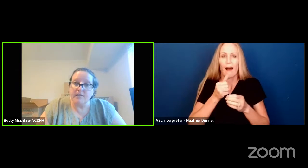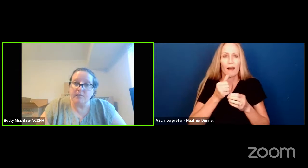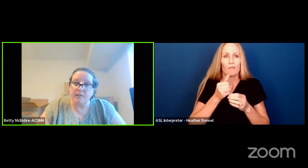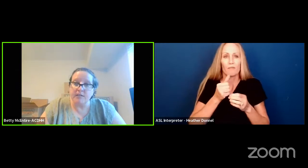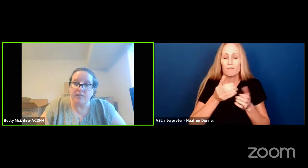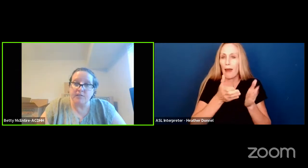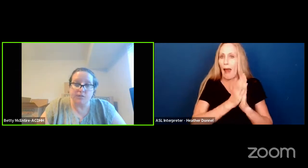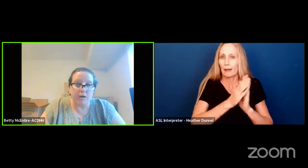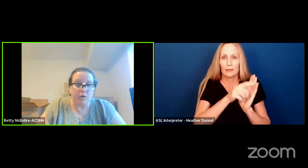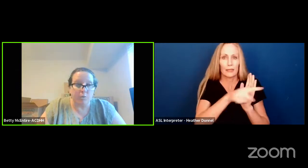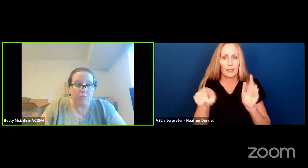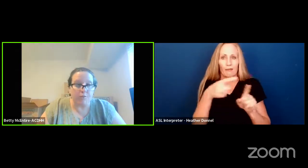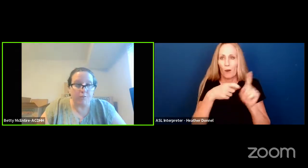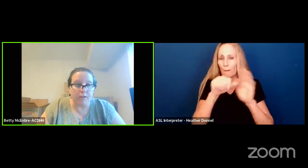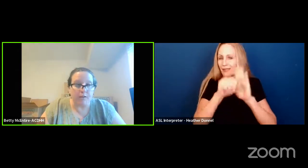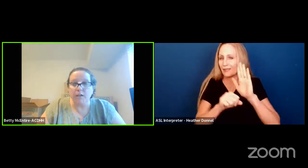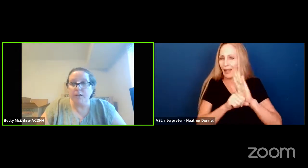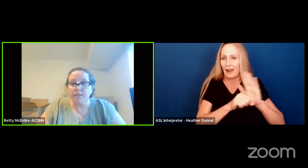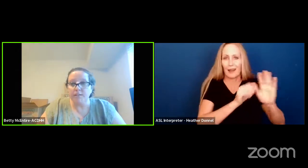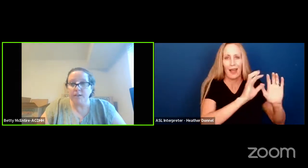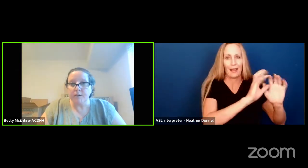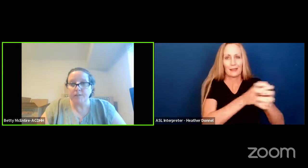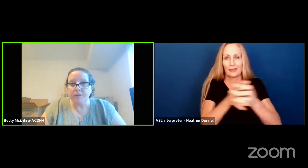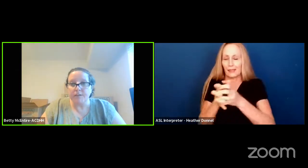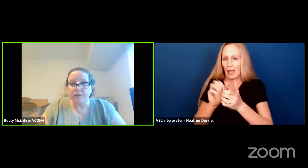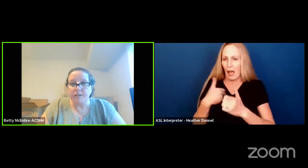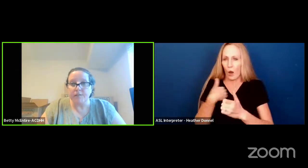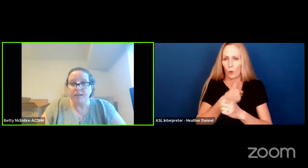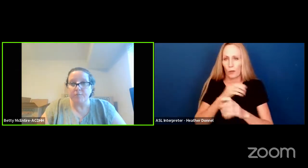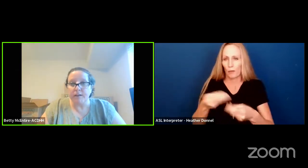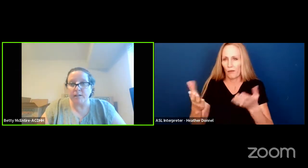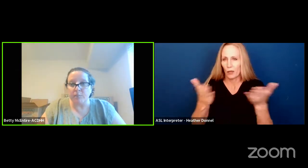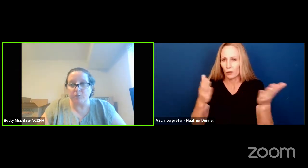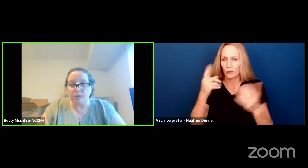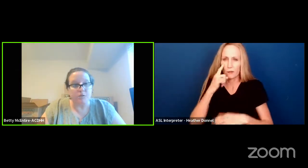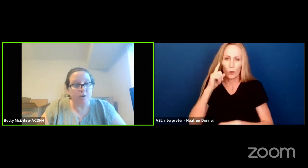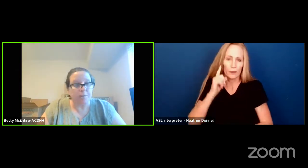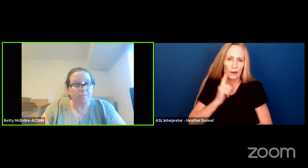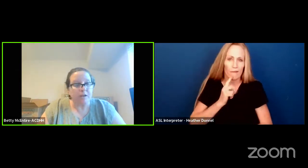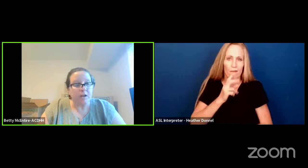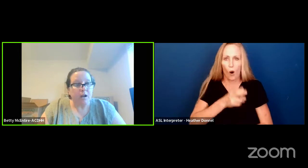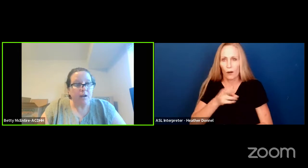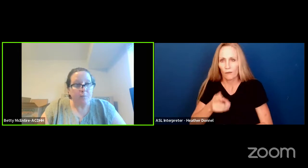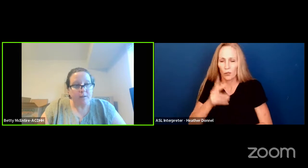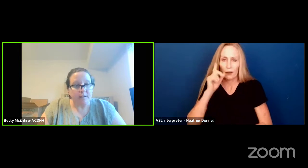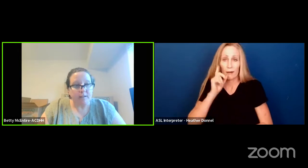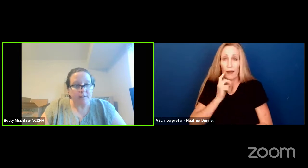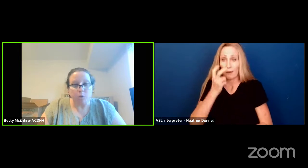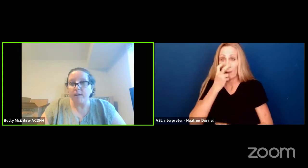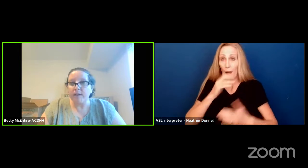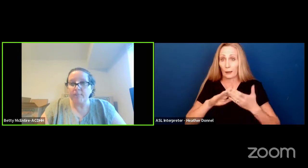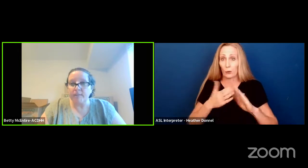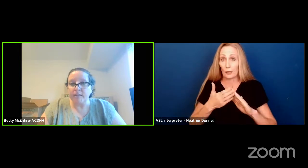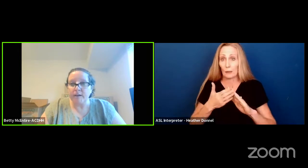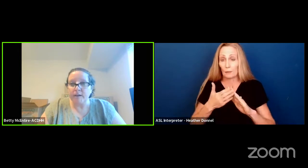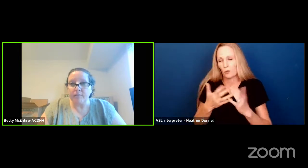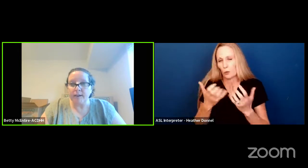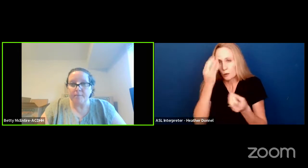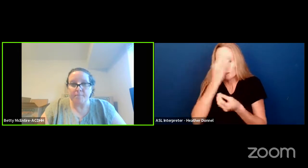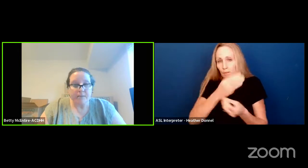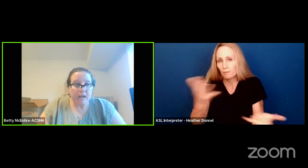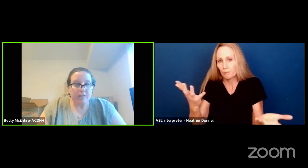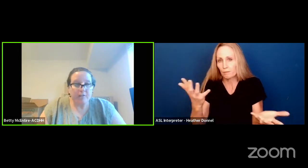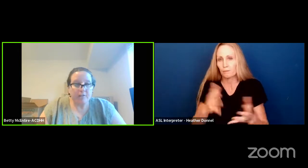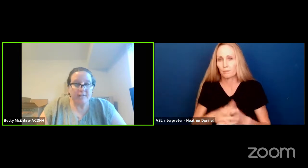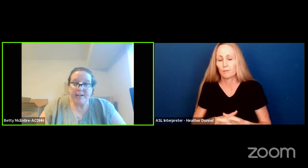entities as it relates to how we're serving the deaf, hard of hearing, and deafblind communities. So wanted to give a quick update on